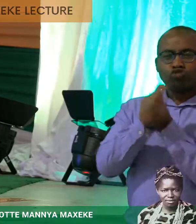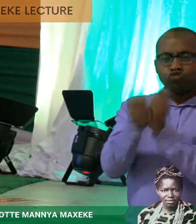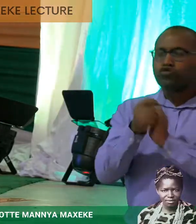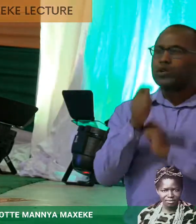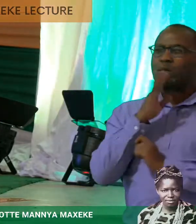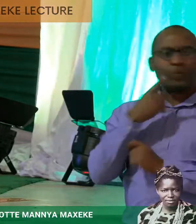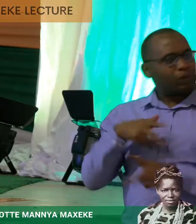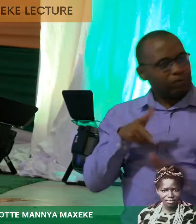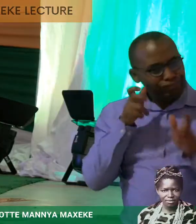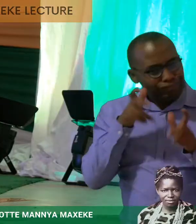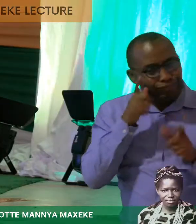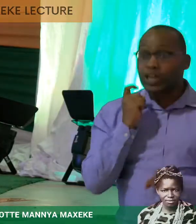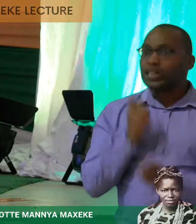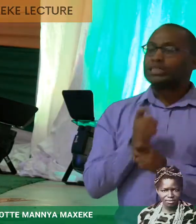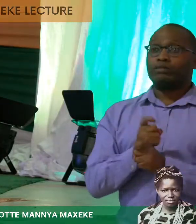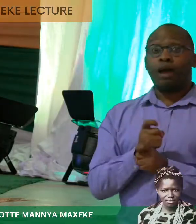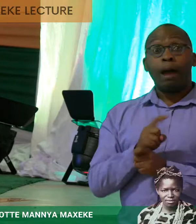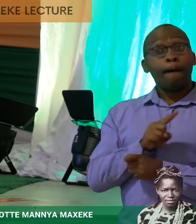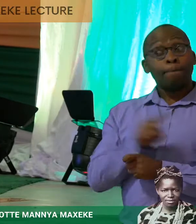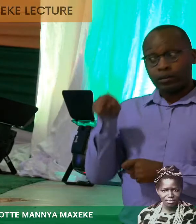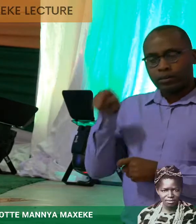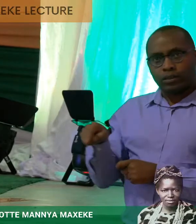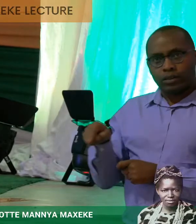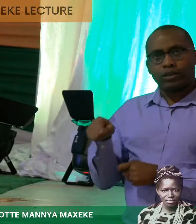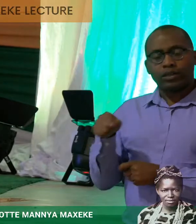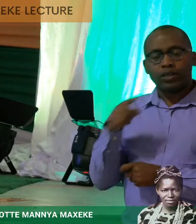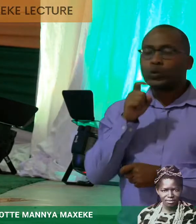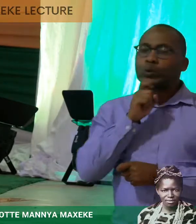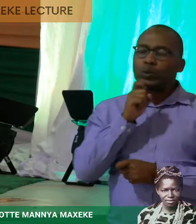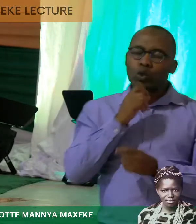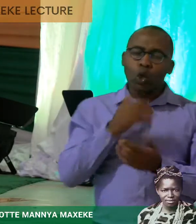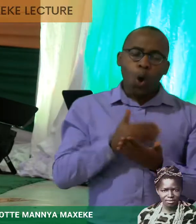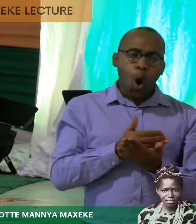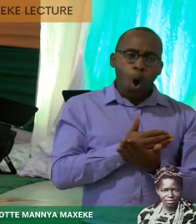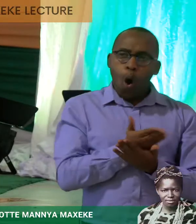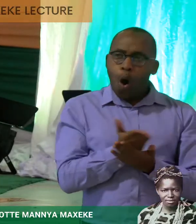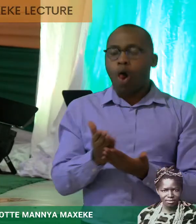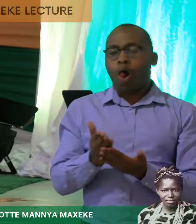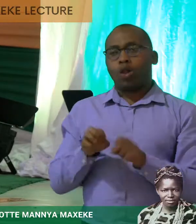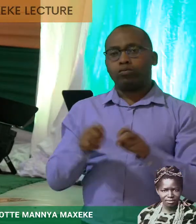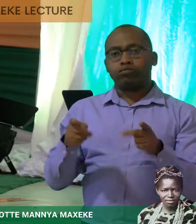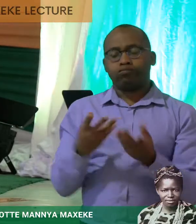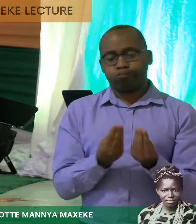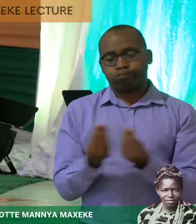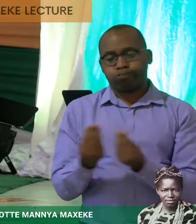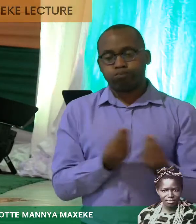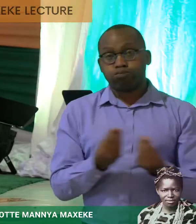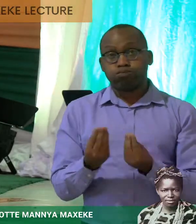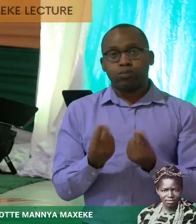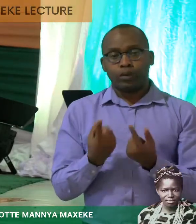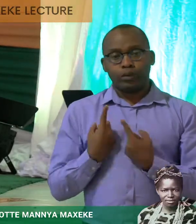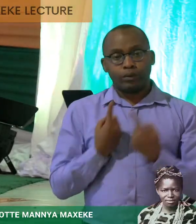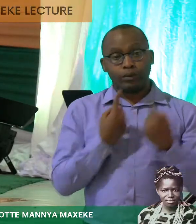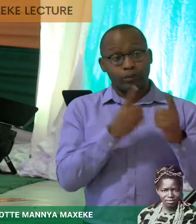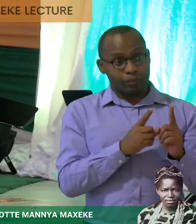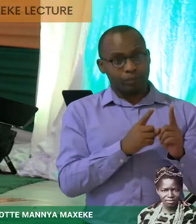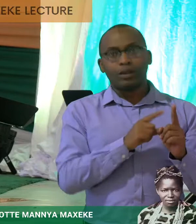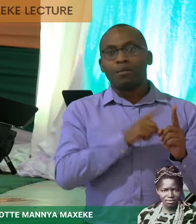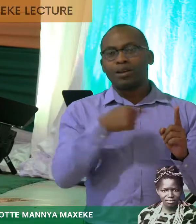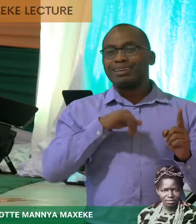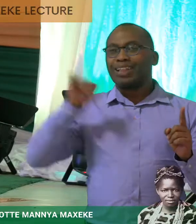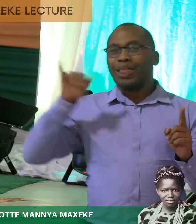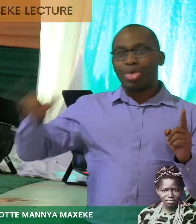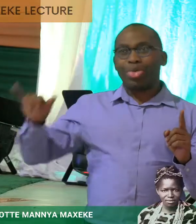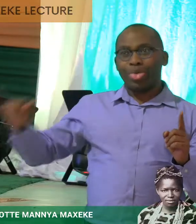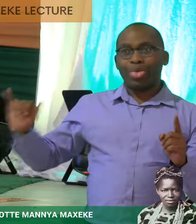of any other opportunity made available to her so that at all costs she remain in the United States and